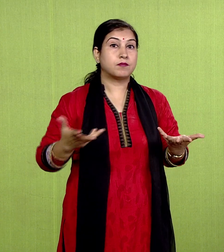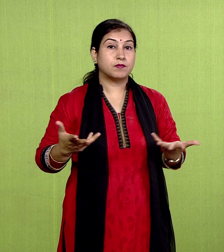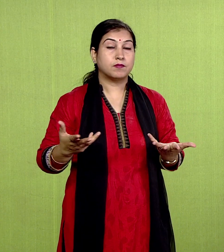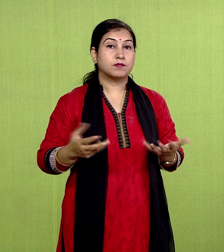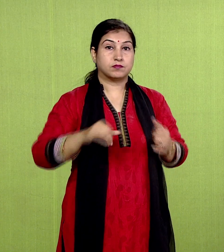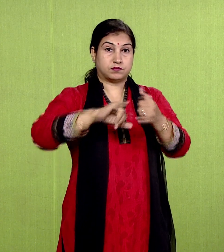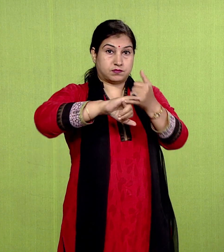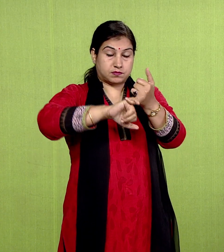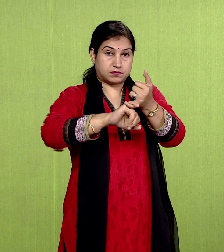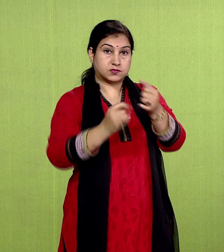Surusena.